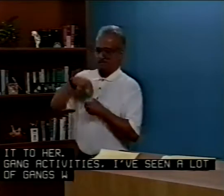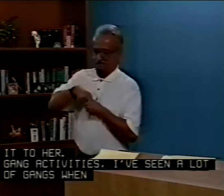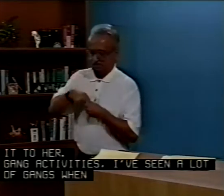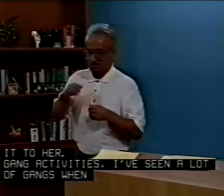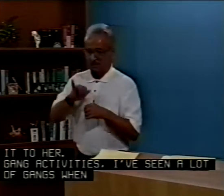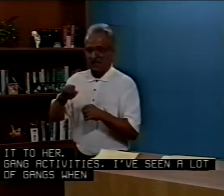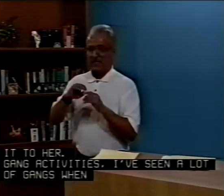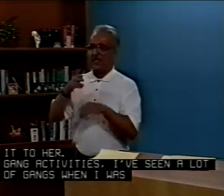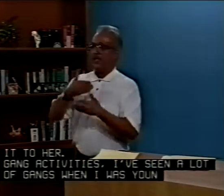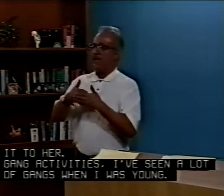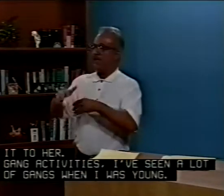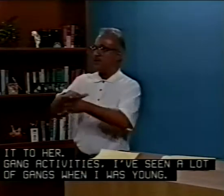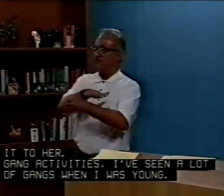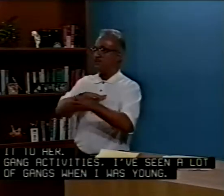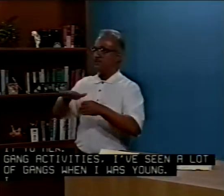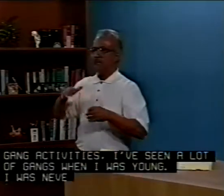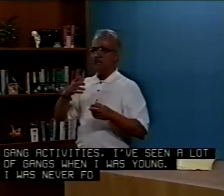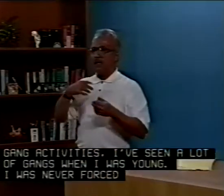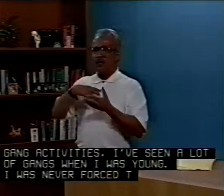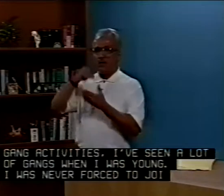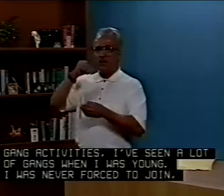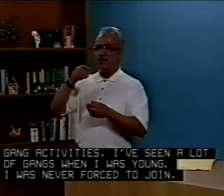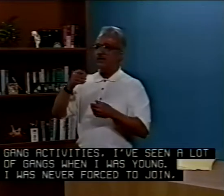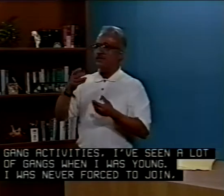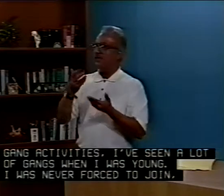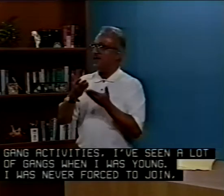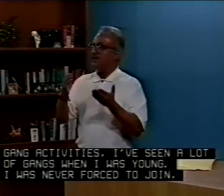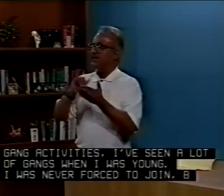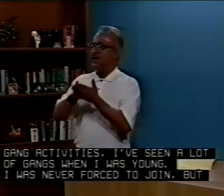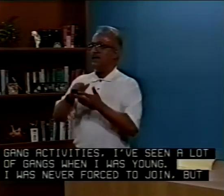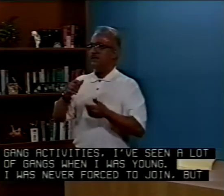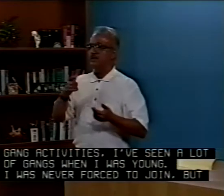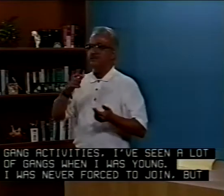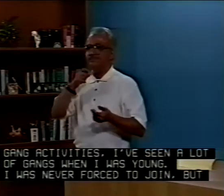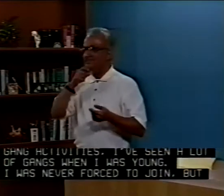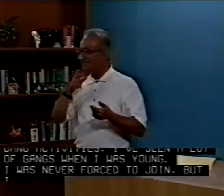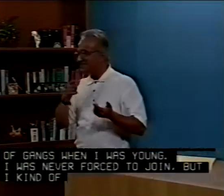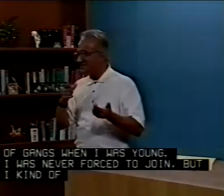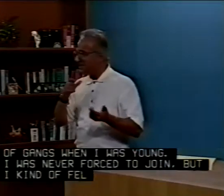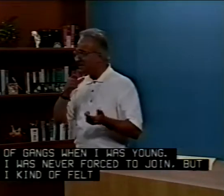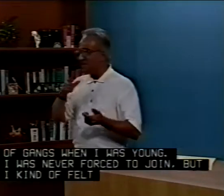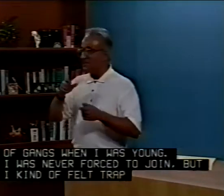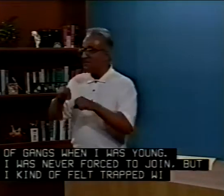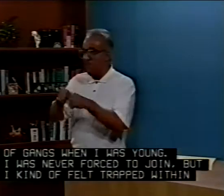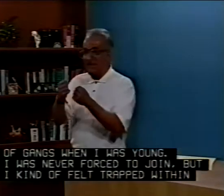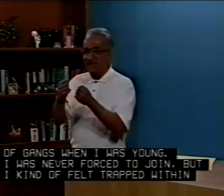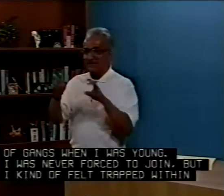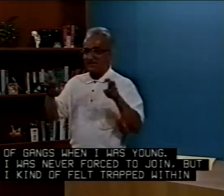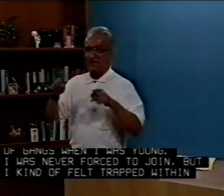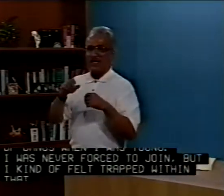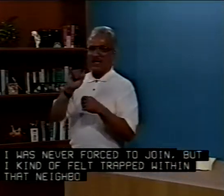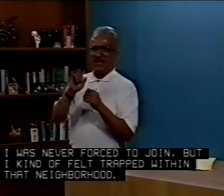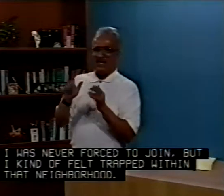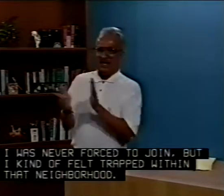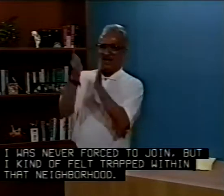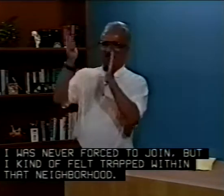forced to join, but I kind of felt trapped within that neighborhood. I learned, you